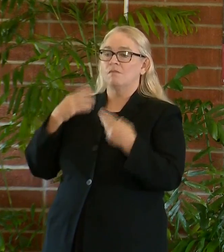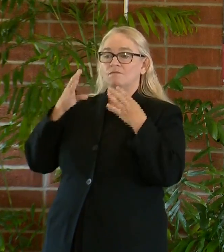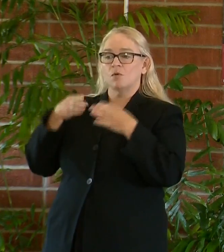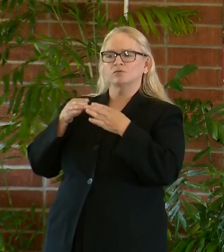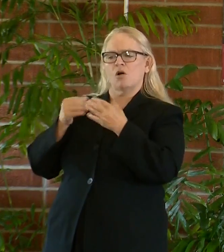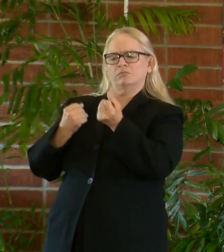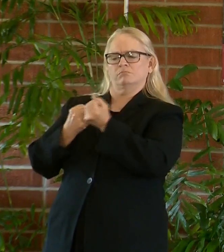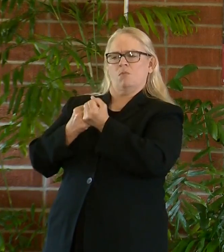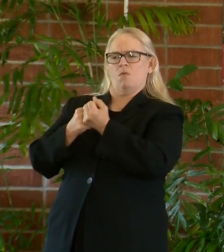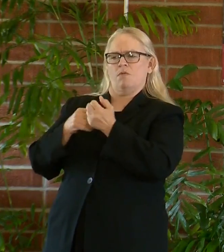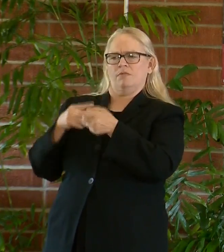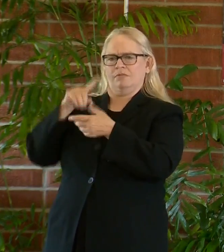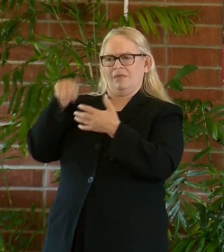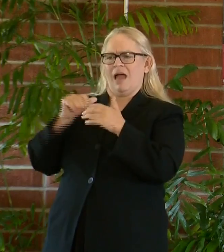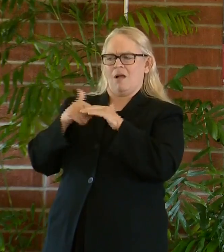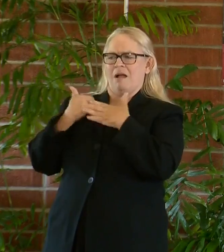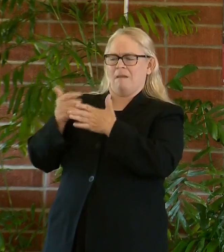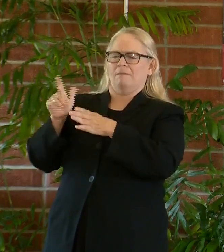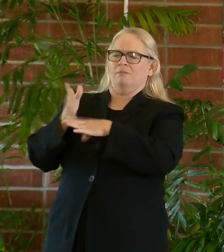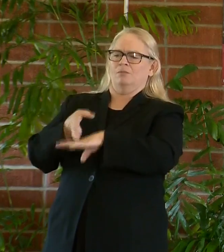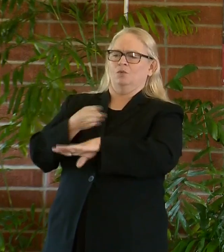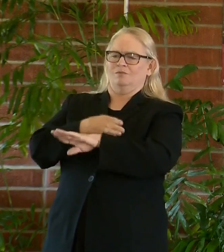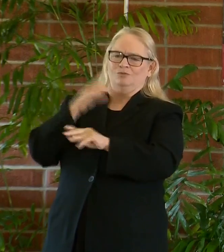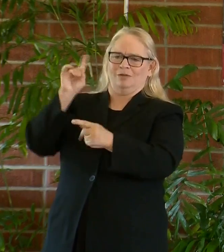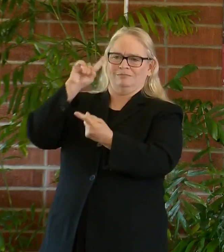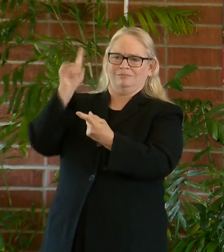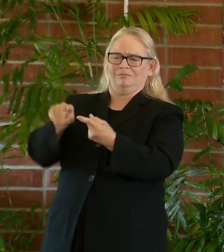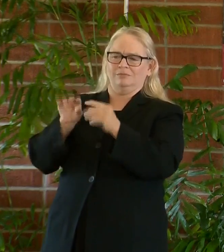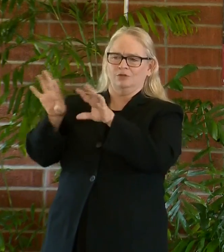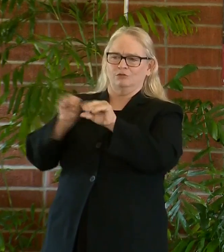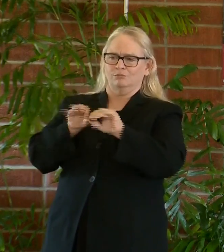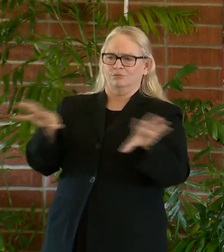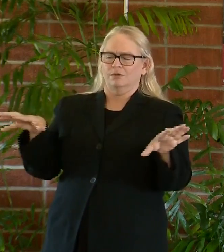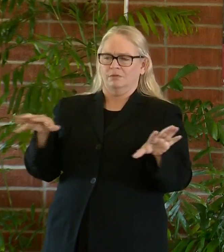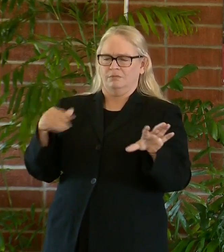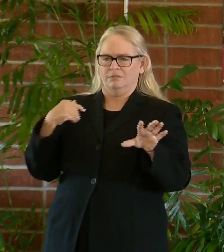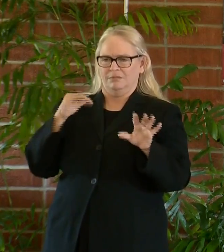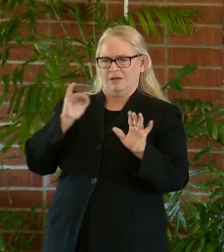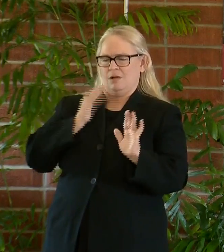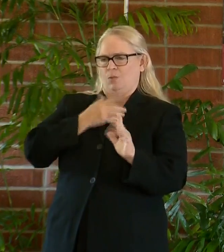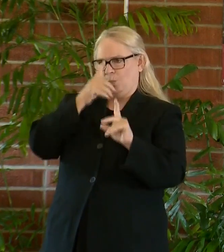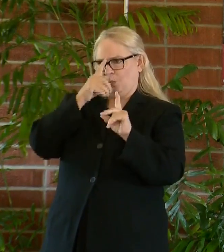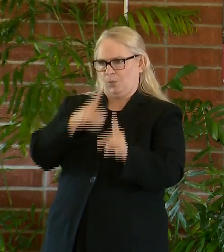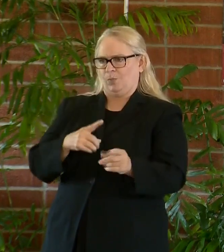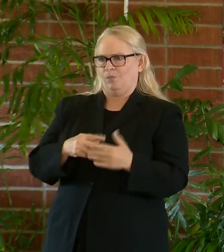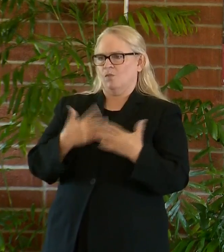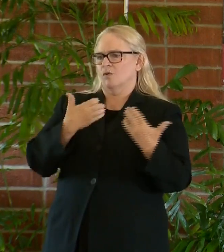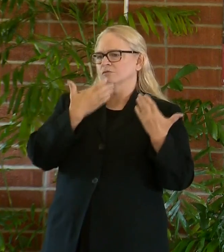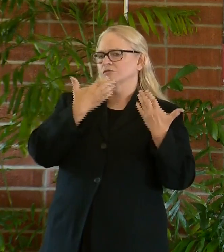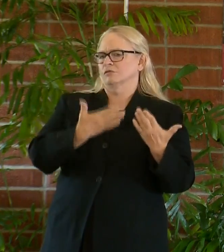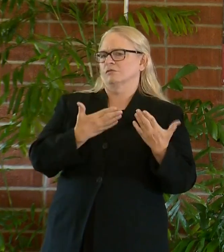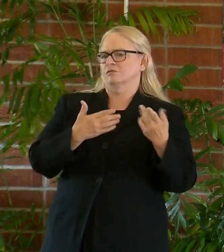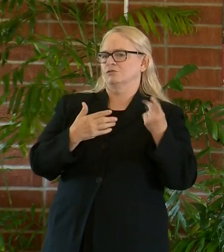intervention and efforts to mitigate the spread of this disease. Let me thank Dr. Gali as well and Mark